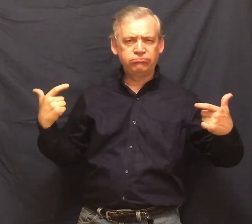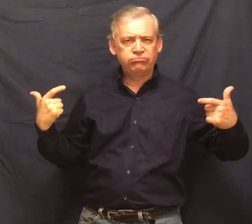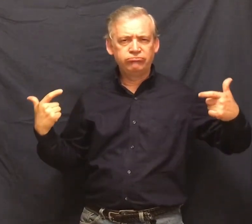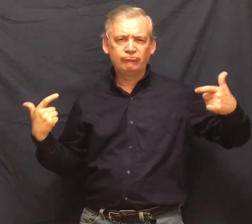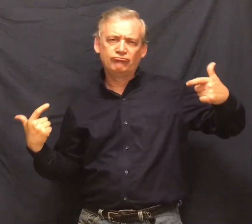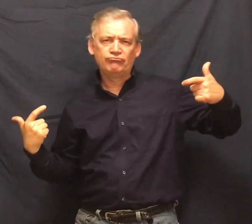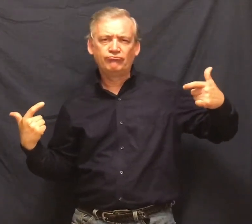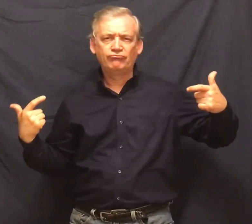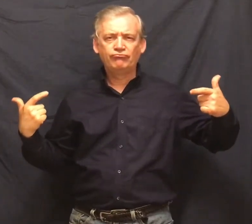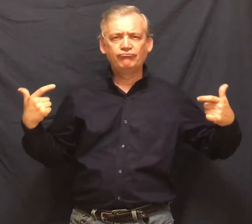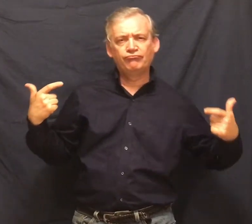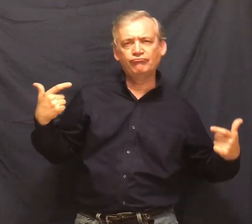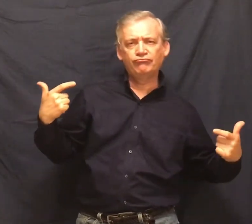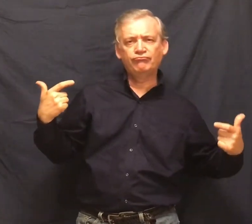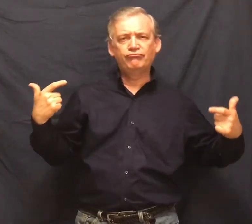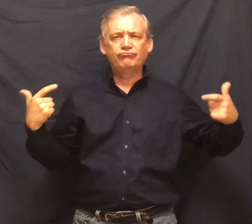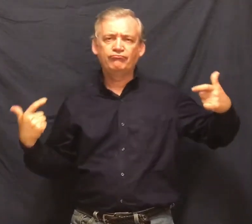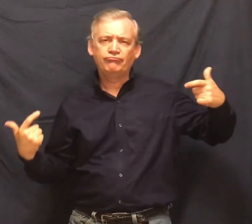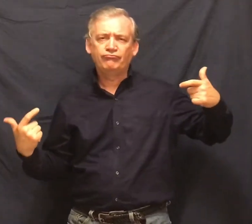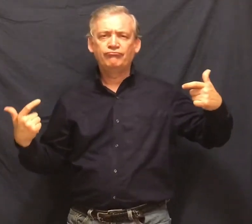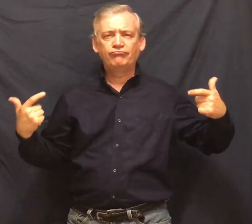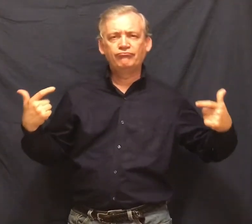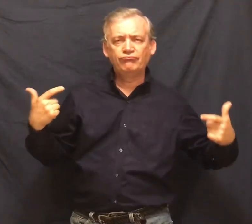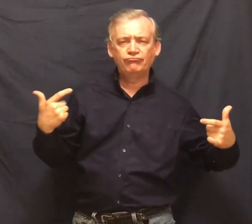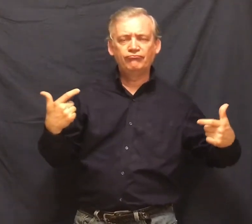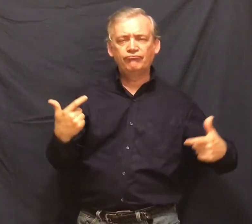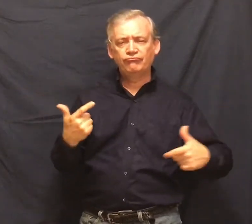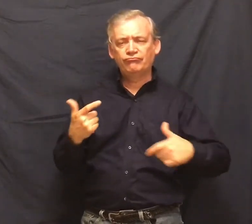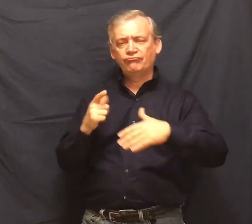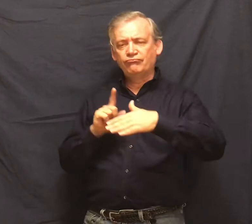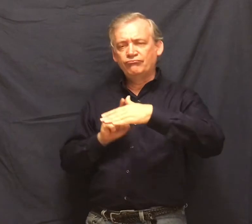He walked to the other end of the bunkhouse and turned on the second shaded light.